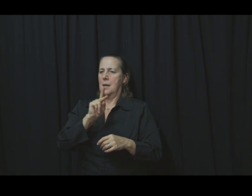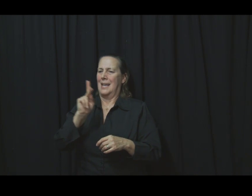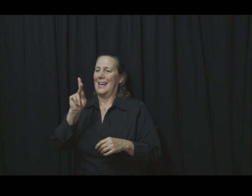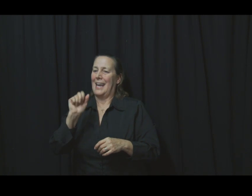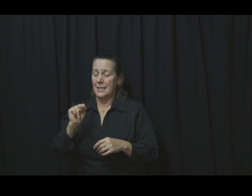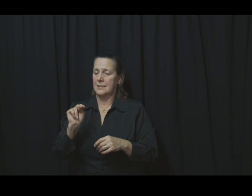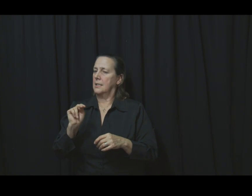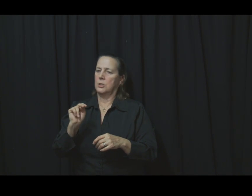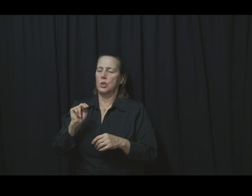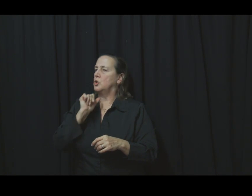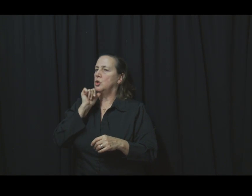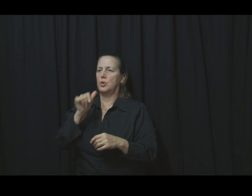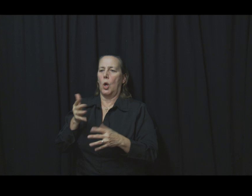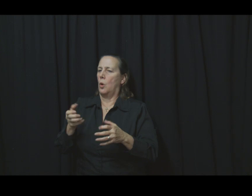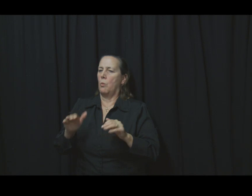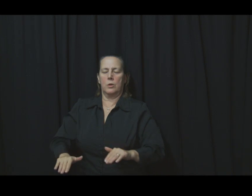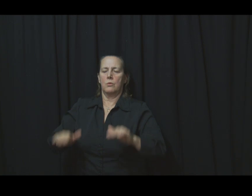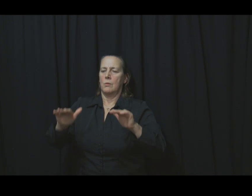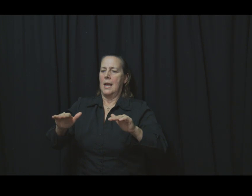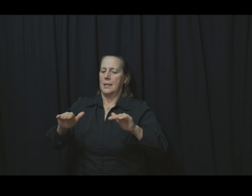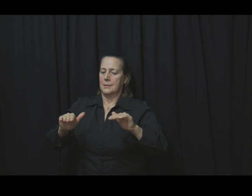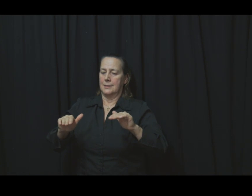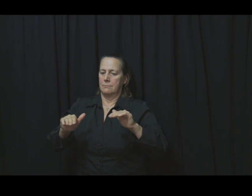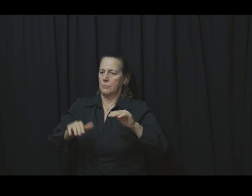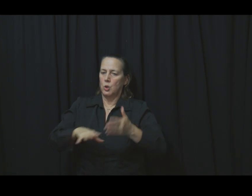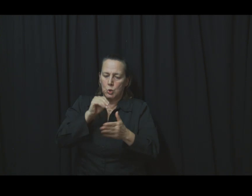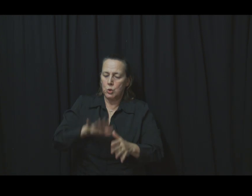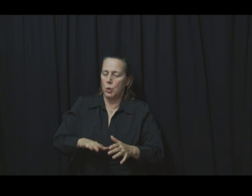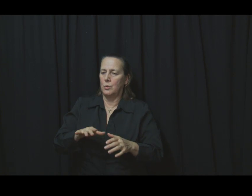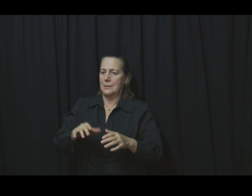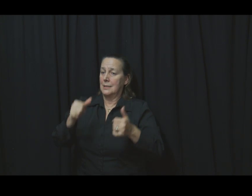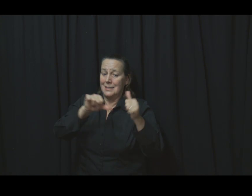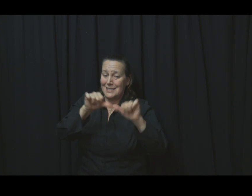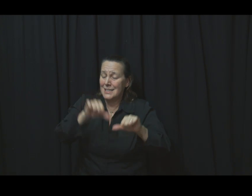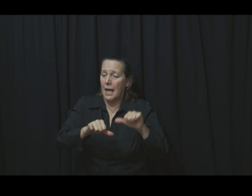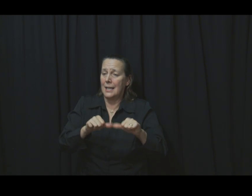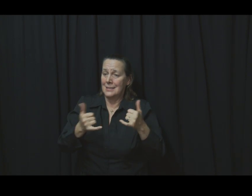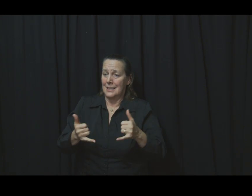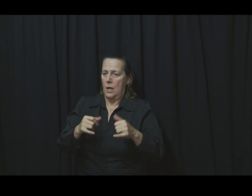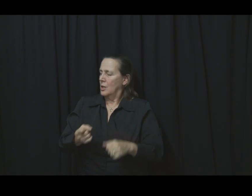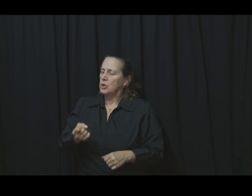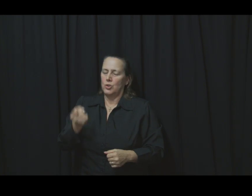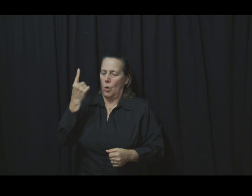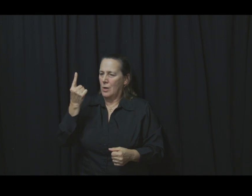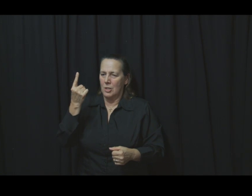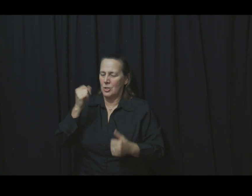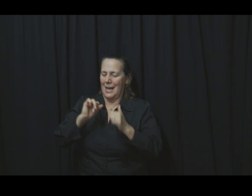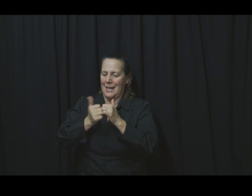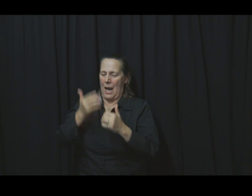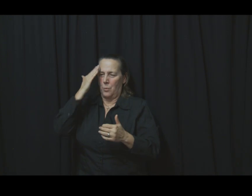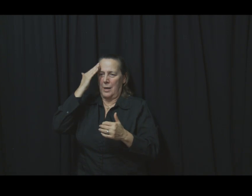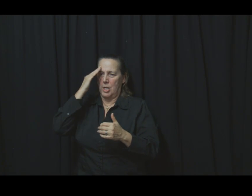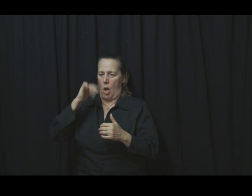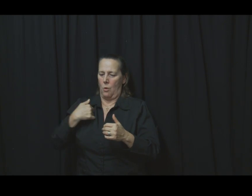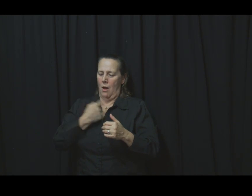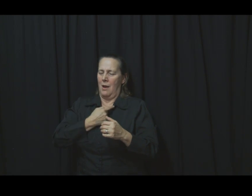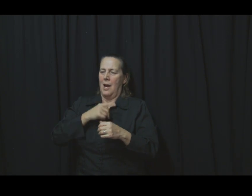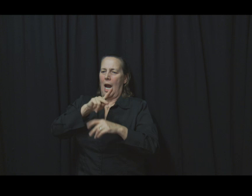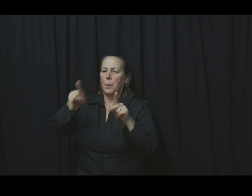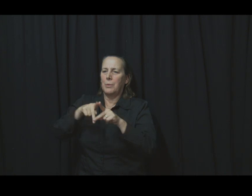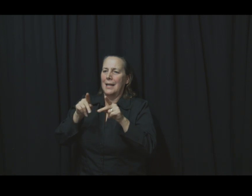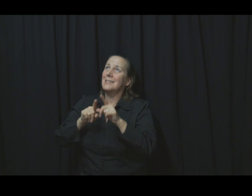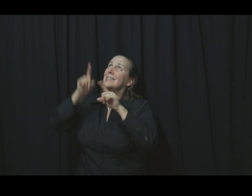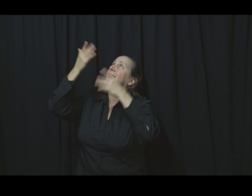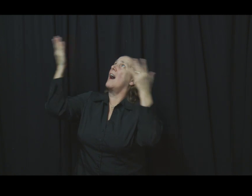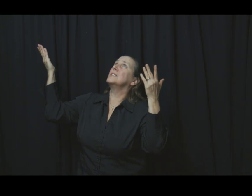please, you don't want to raise a generation of science students who don't understand how we know our place in the cosmos, our place in space,